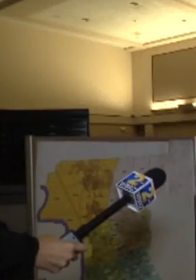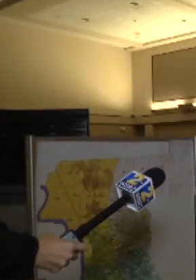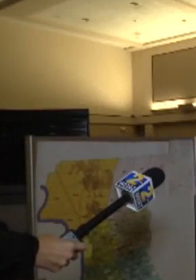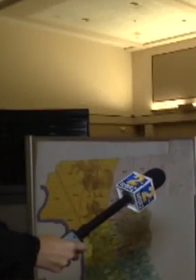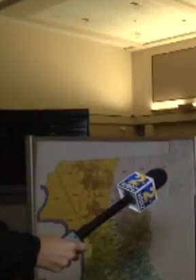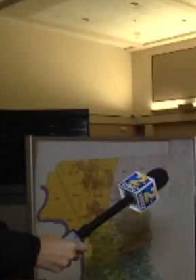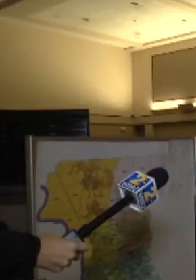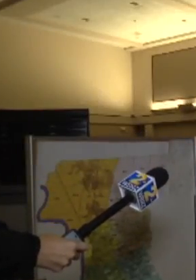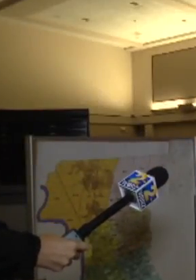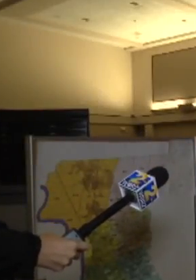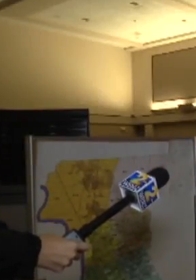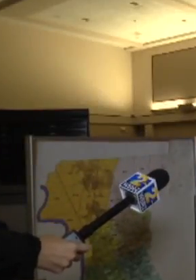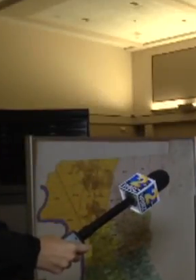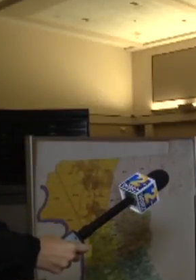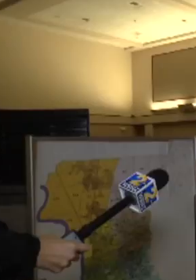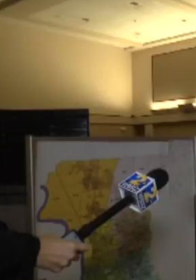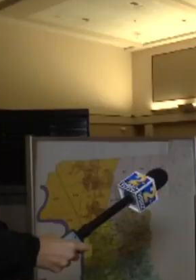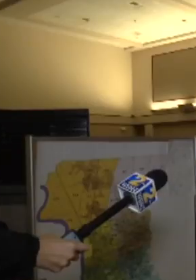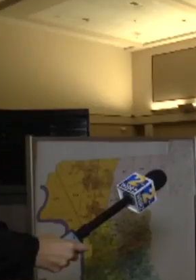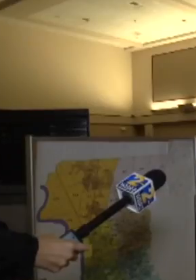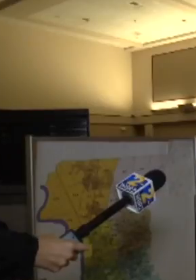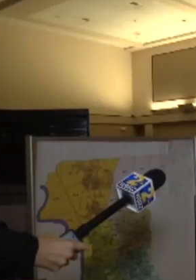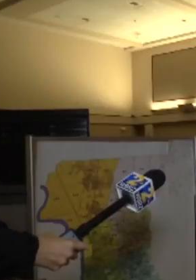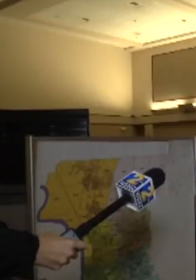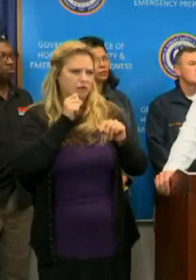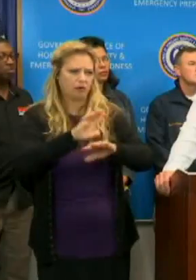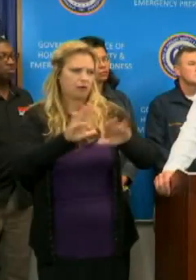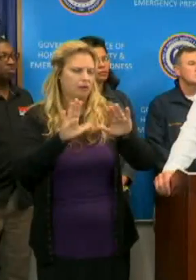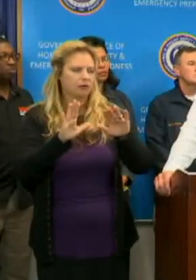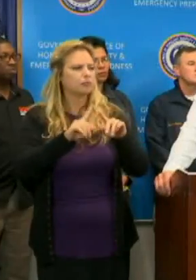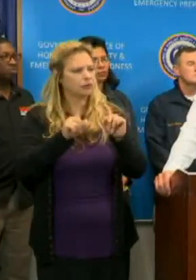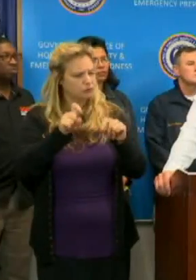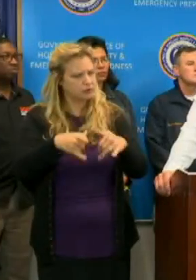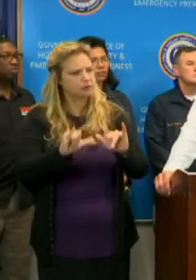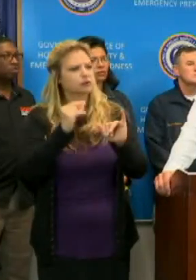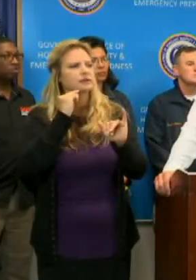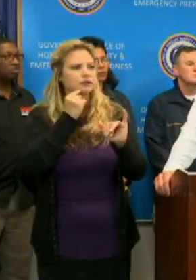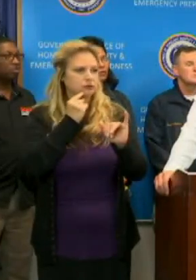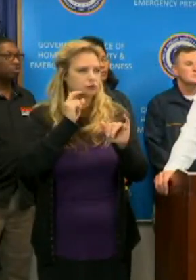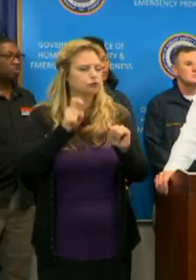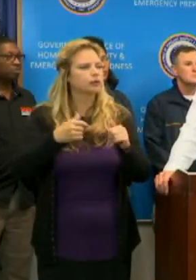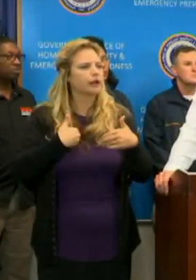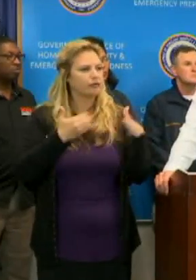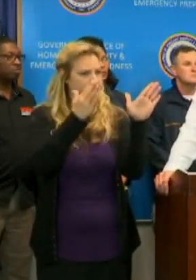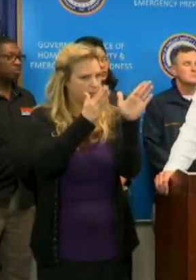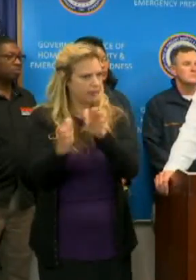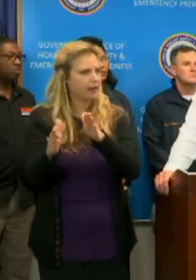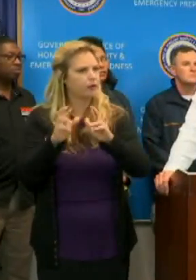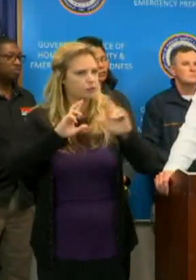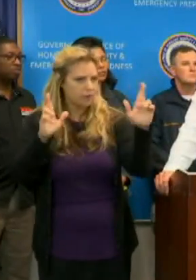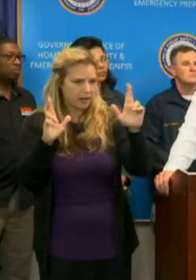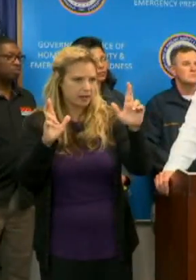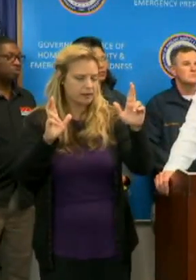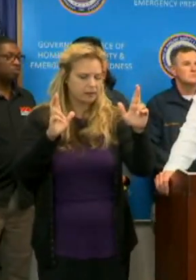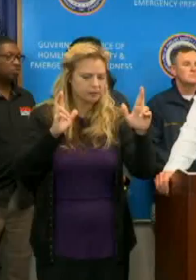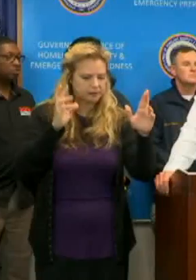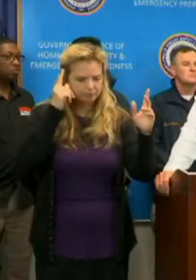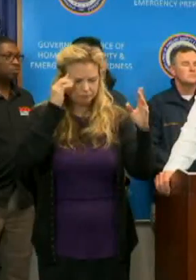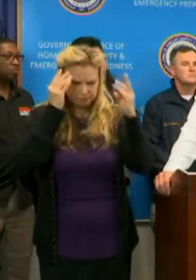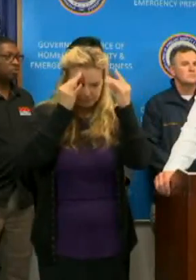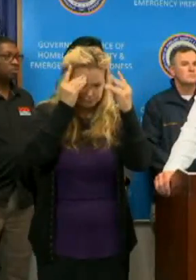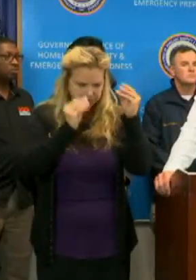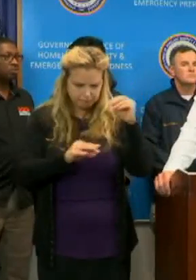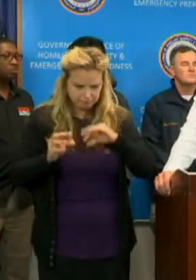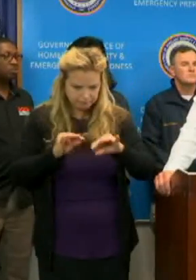that there's no debris that would back things up. Louisiana's governor also put his state under an emergency